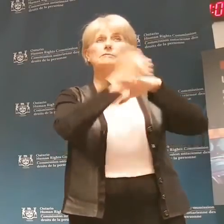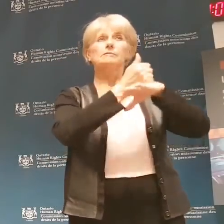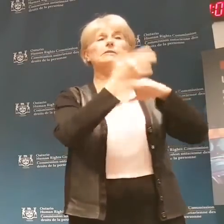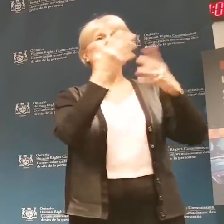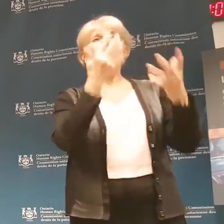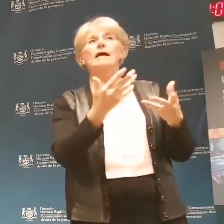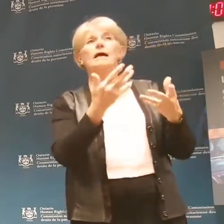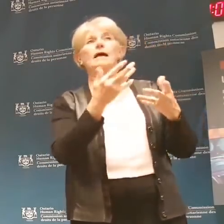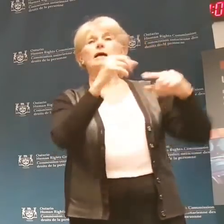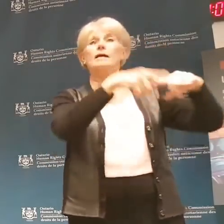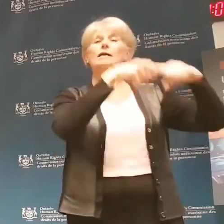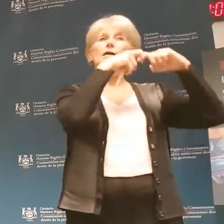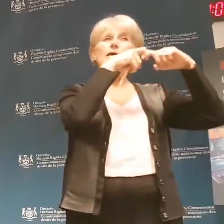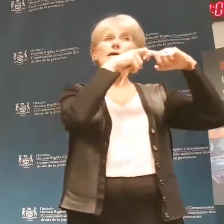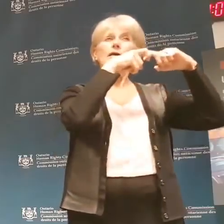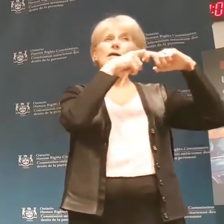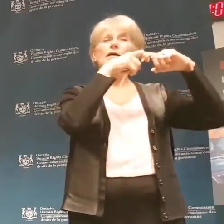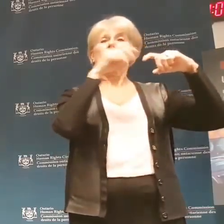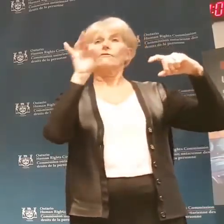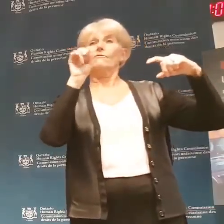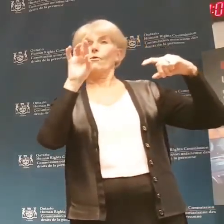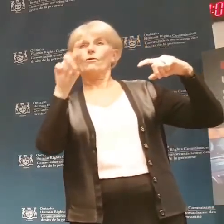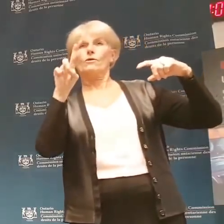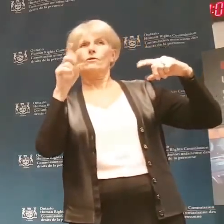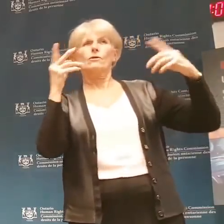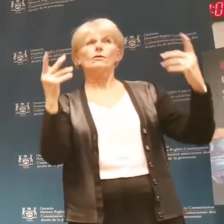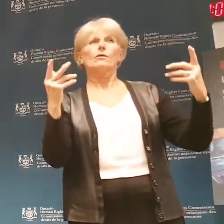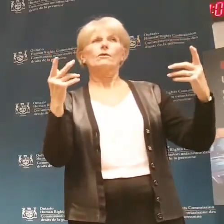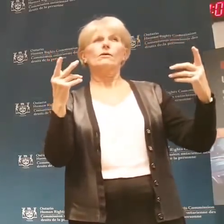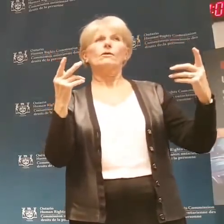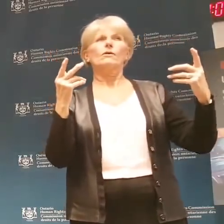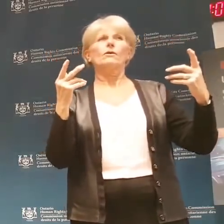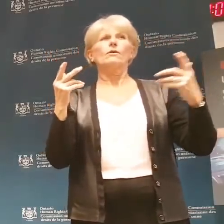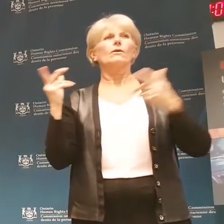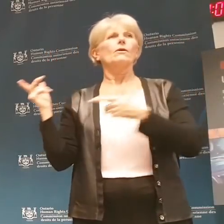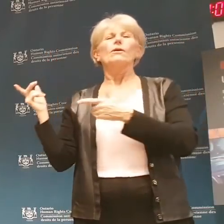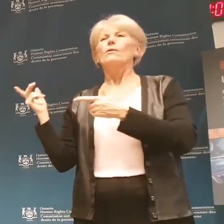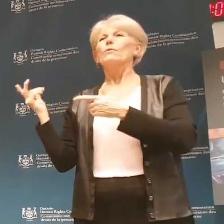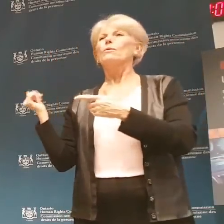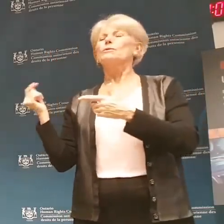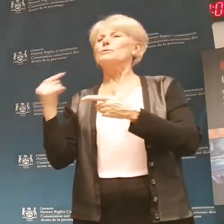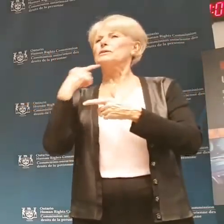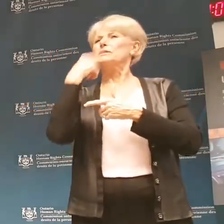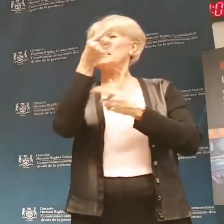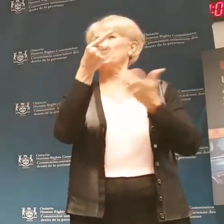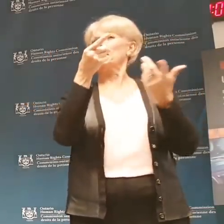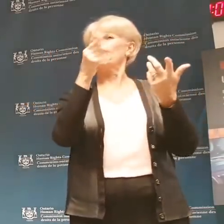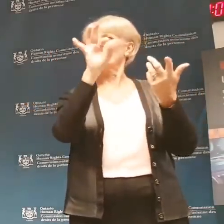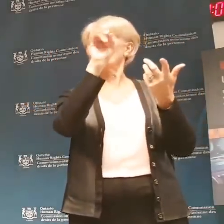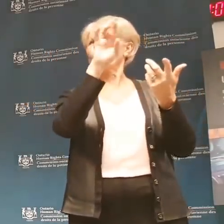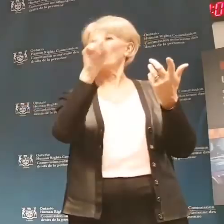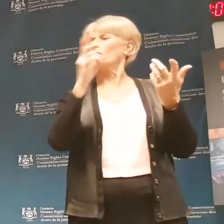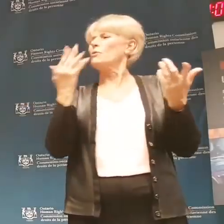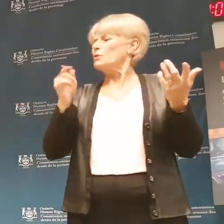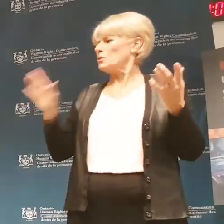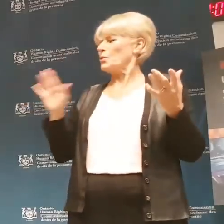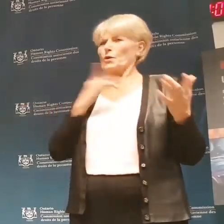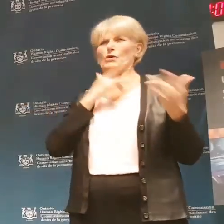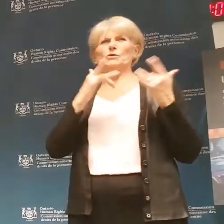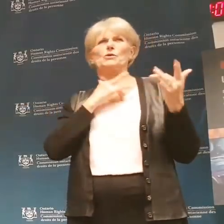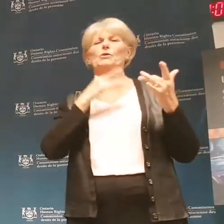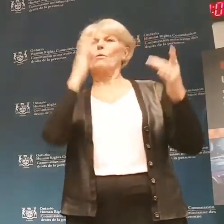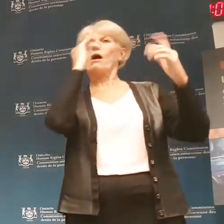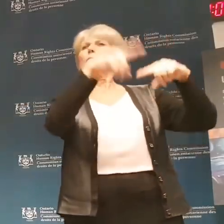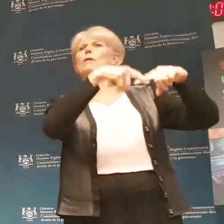They've now been put on pause by the Ford government. What is your message to the Ford government over this? And what are your concerns about this being put